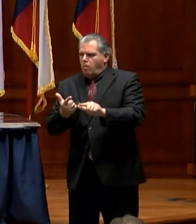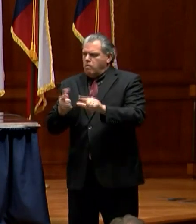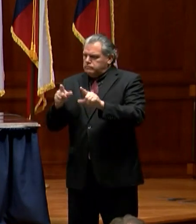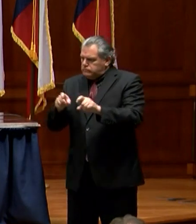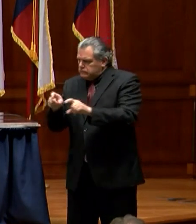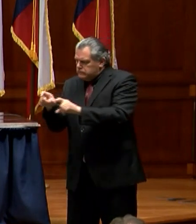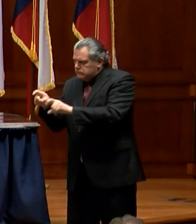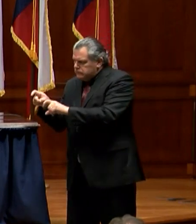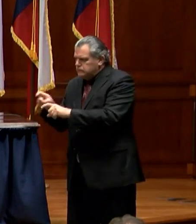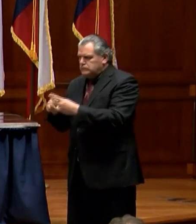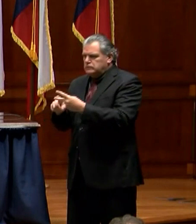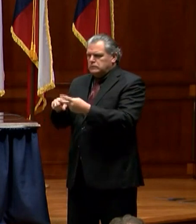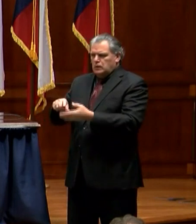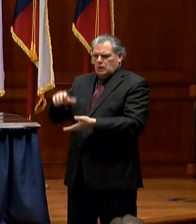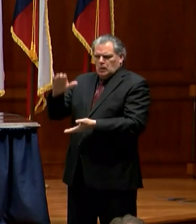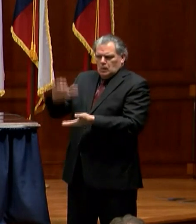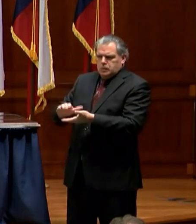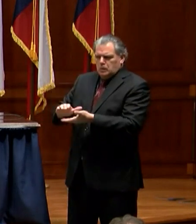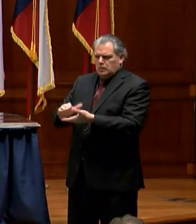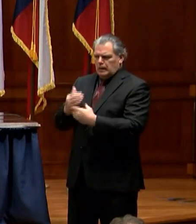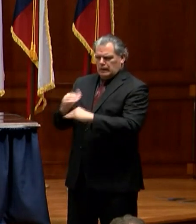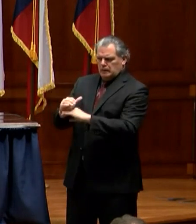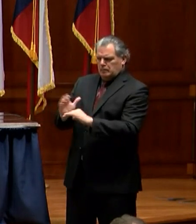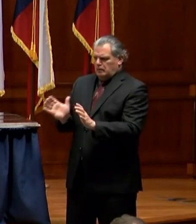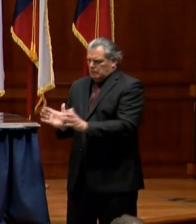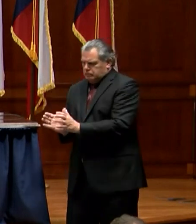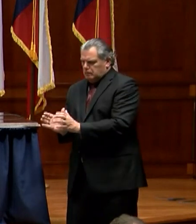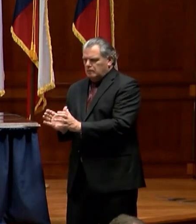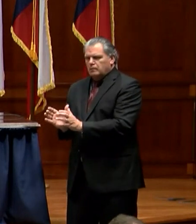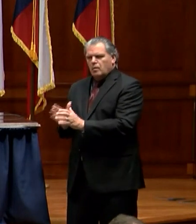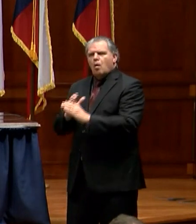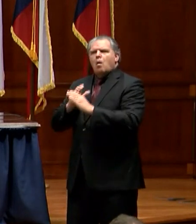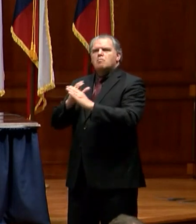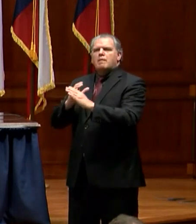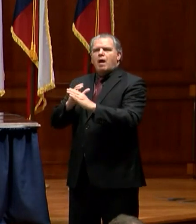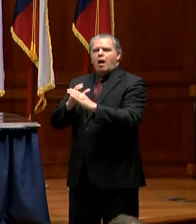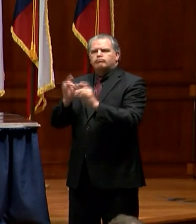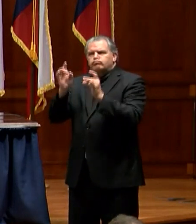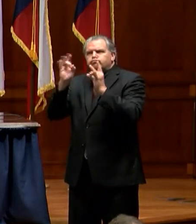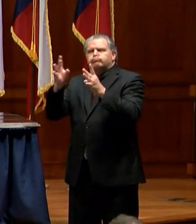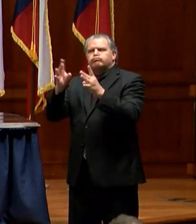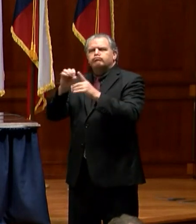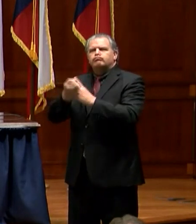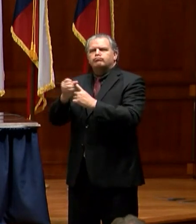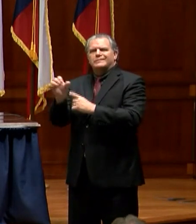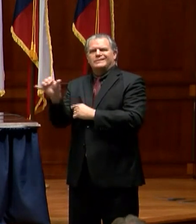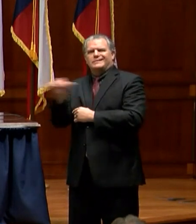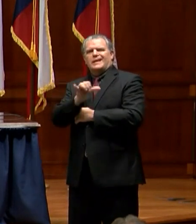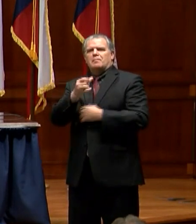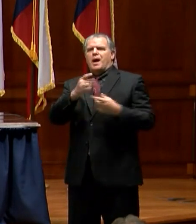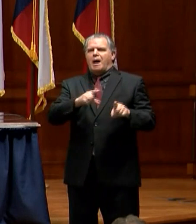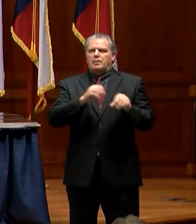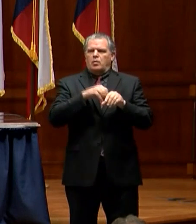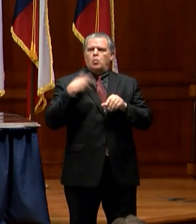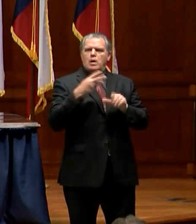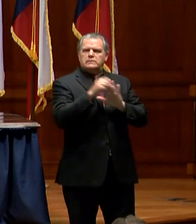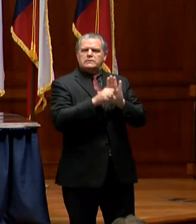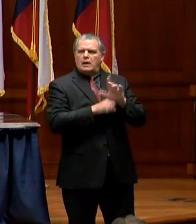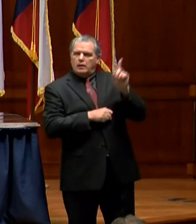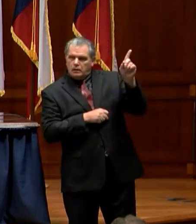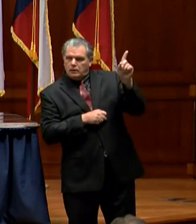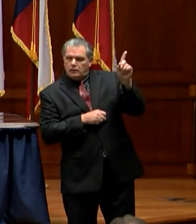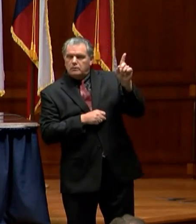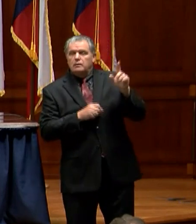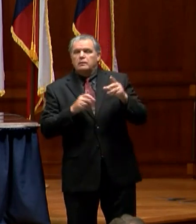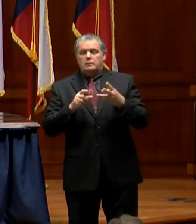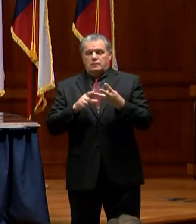the problem, reduce the problem, and prevent a situation like what occurred in Washington State. More recently, just a